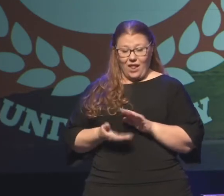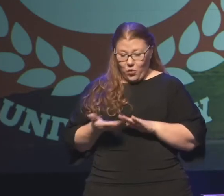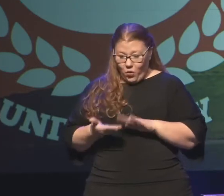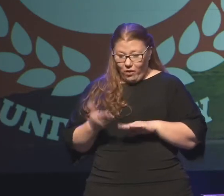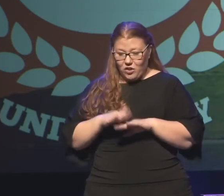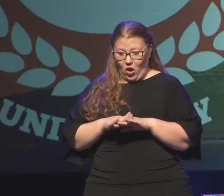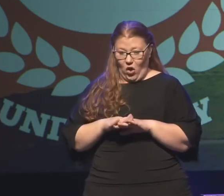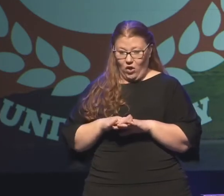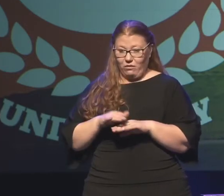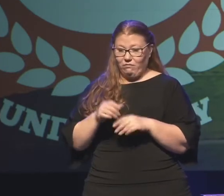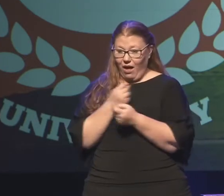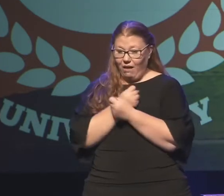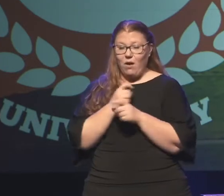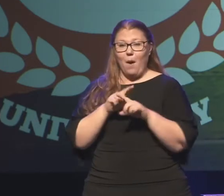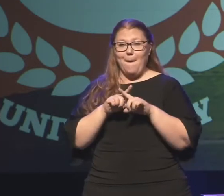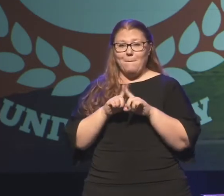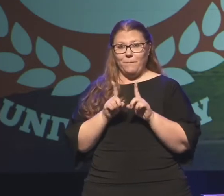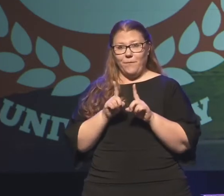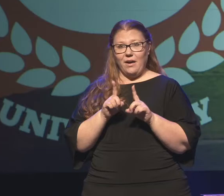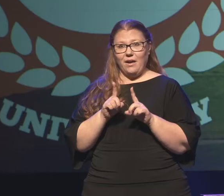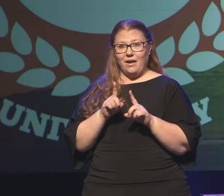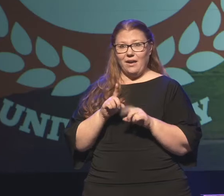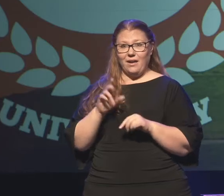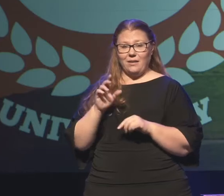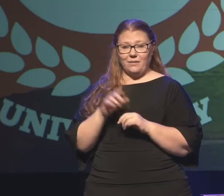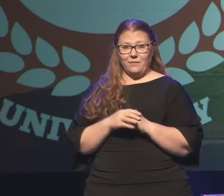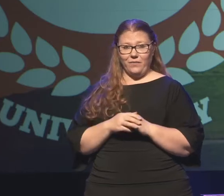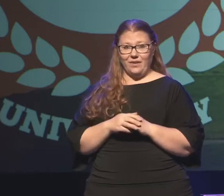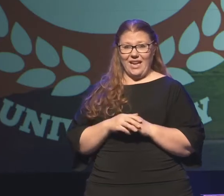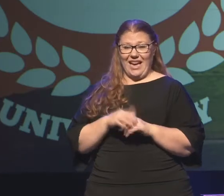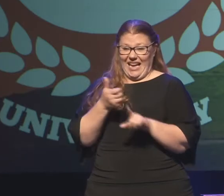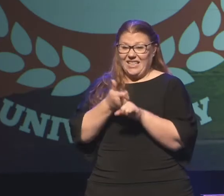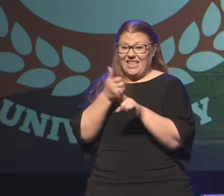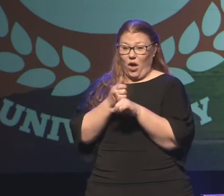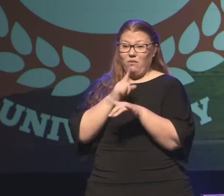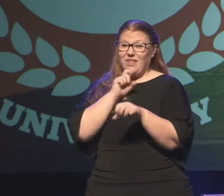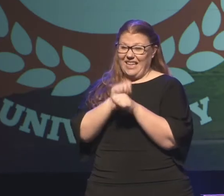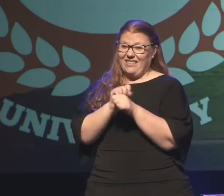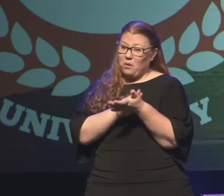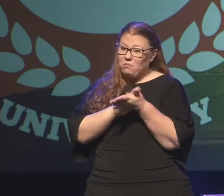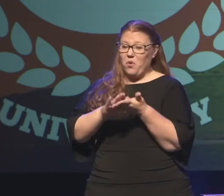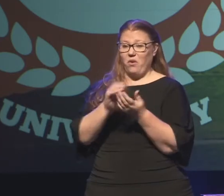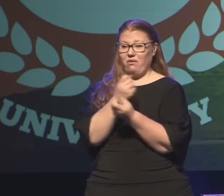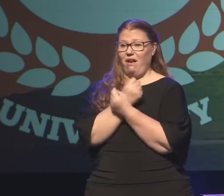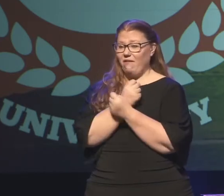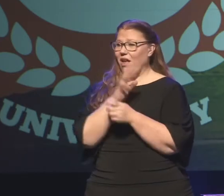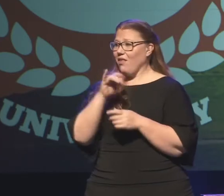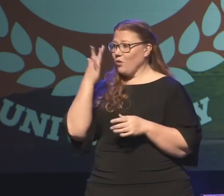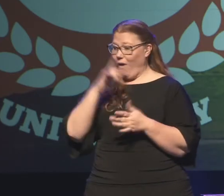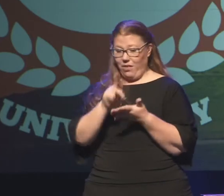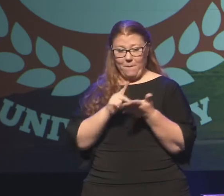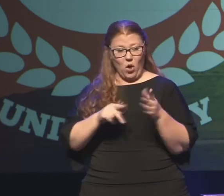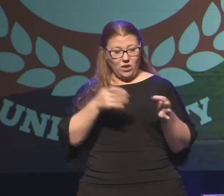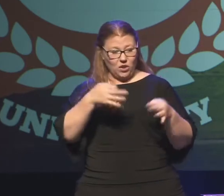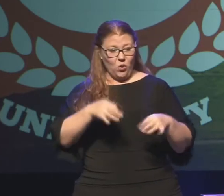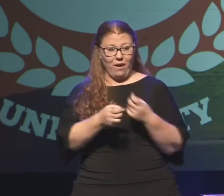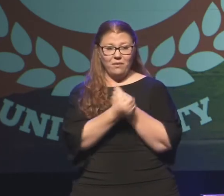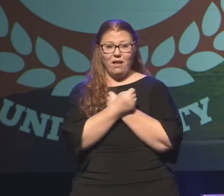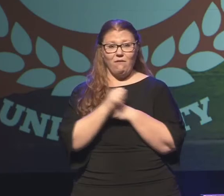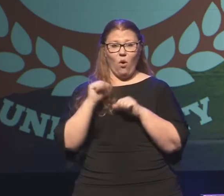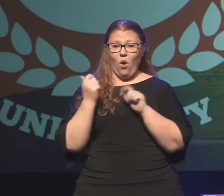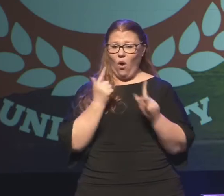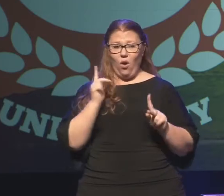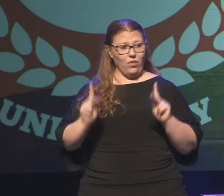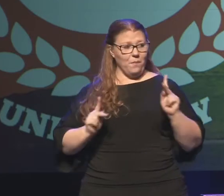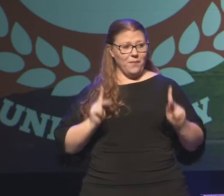love, but is at its essence and substance love. And that's why when Paul describes love, every human